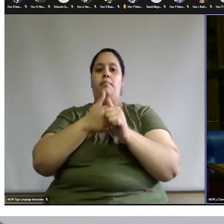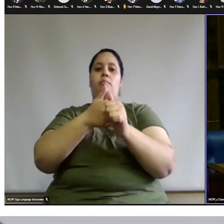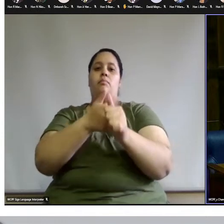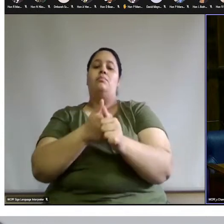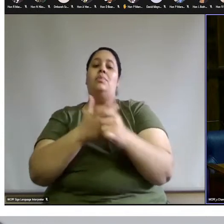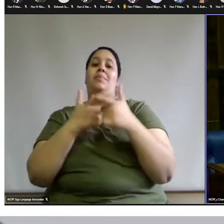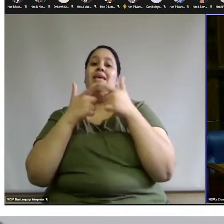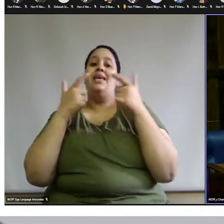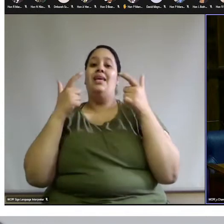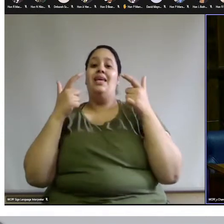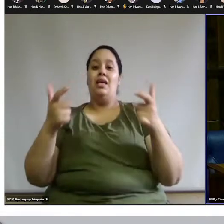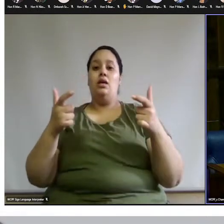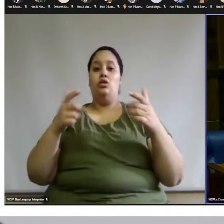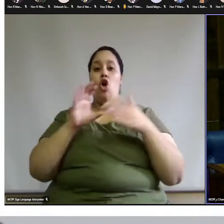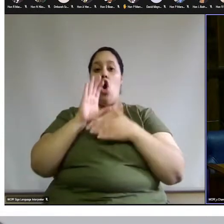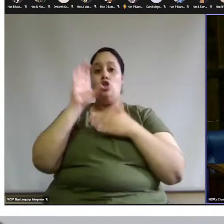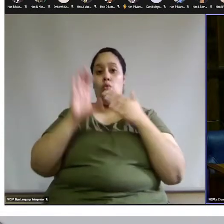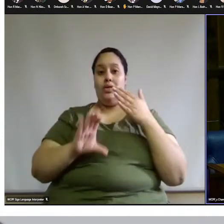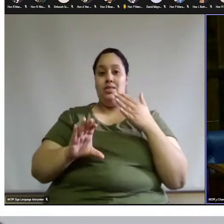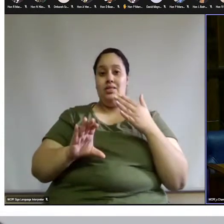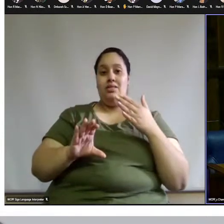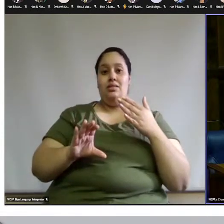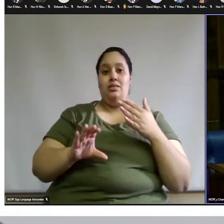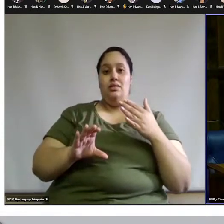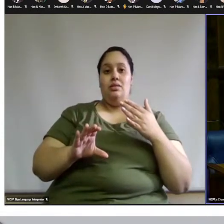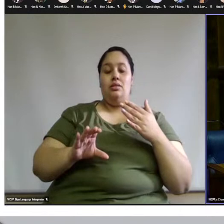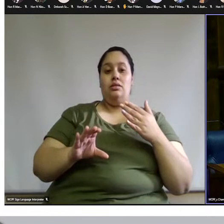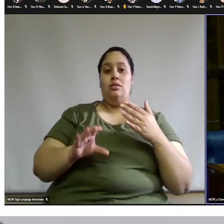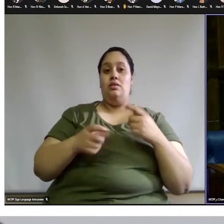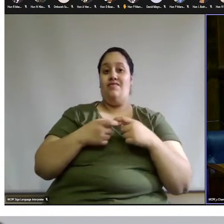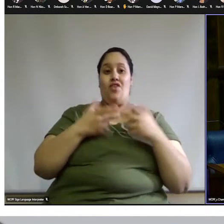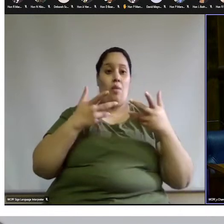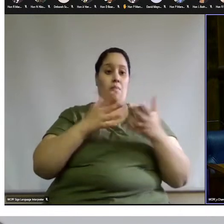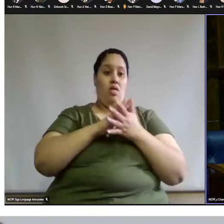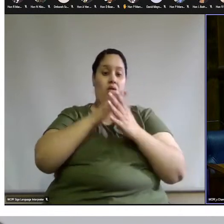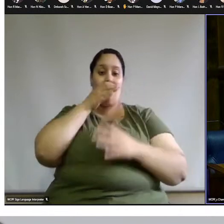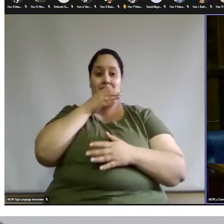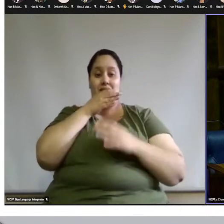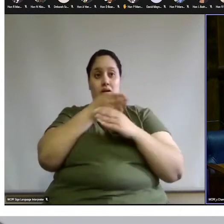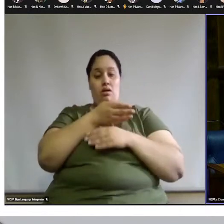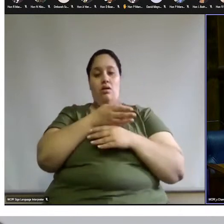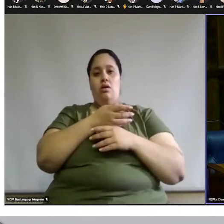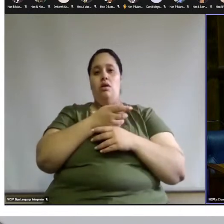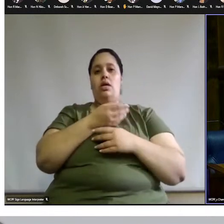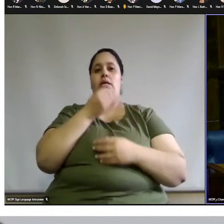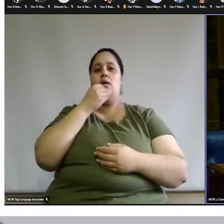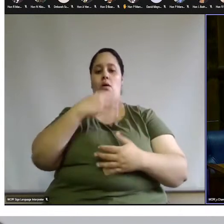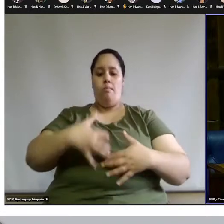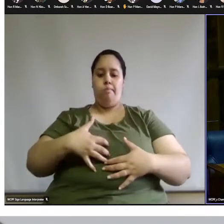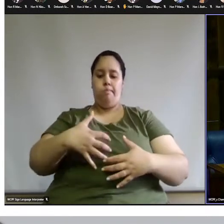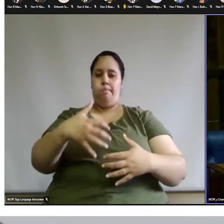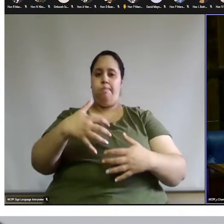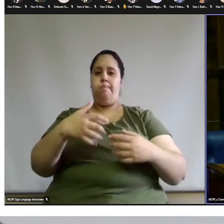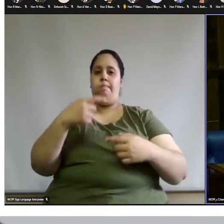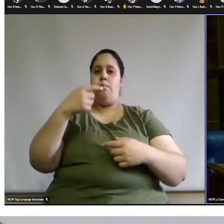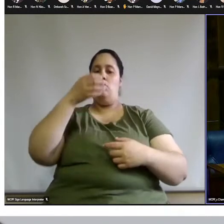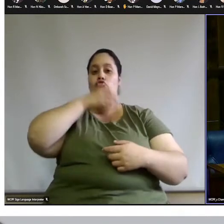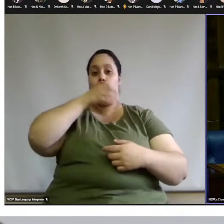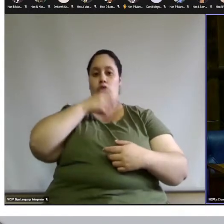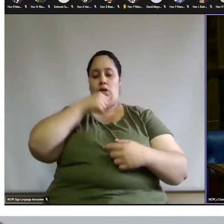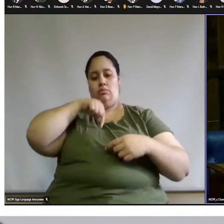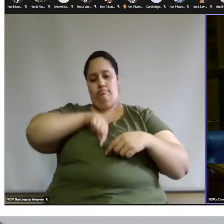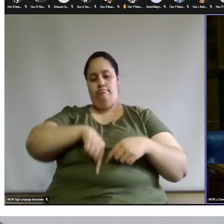biggest consequences is fetal alcohol syndrome. It is a massive problem in our province, also in our